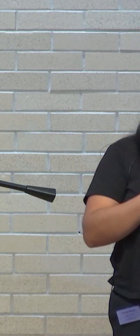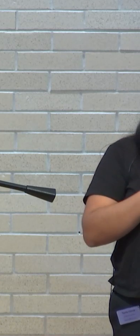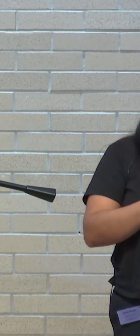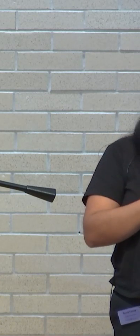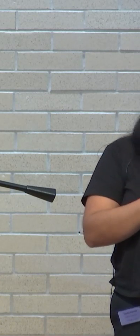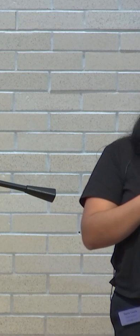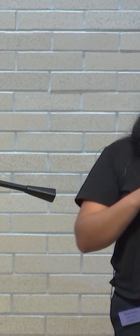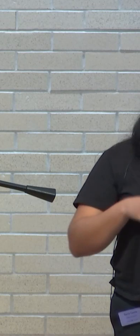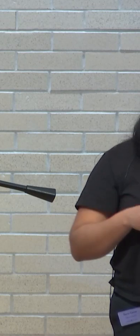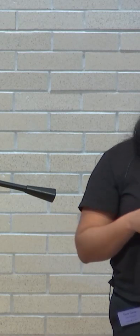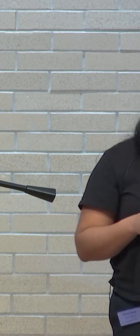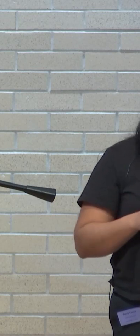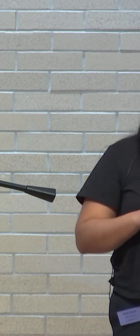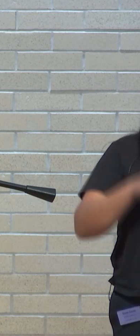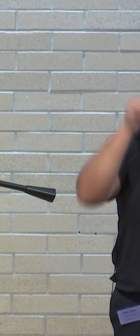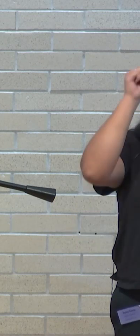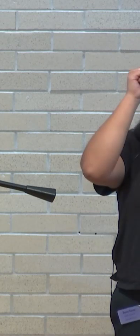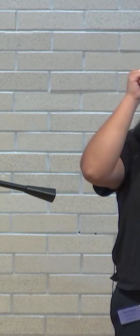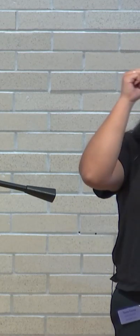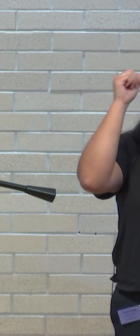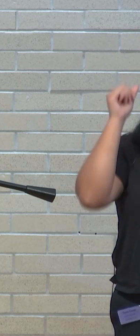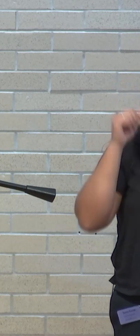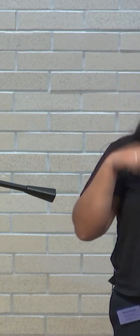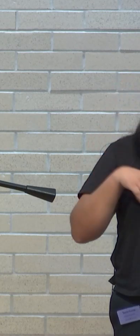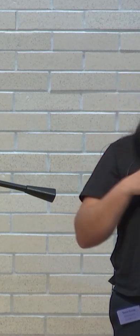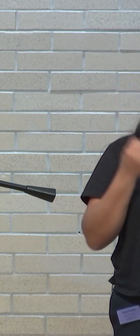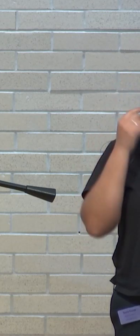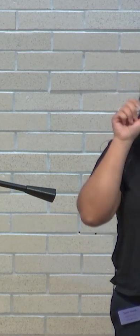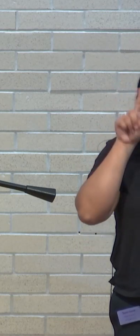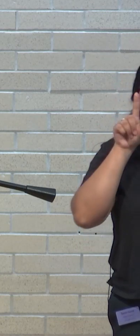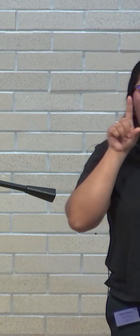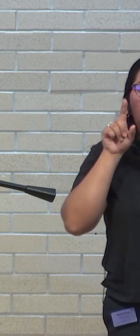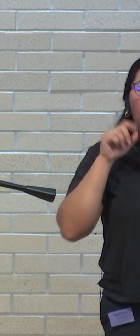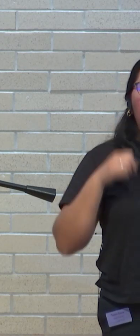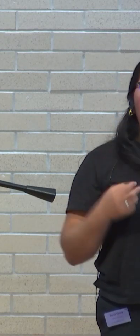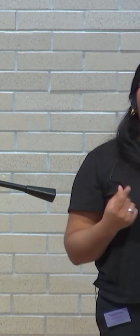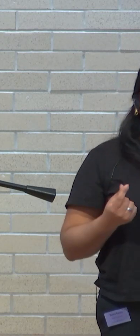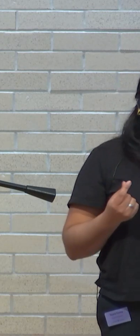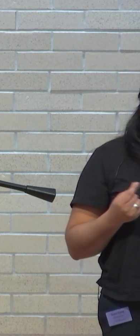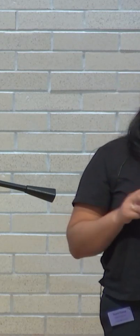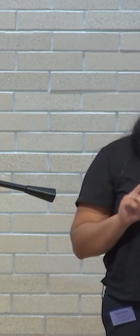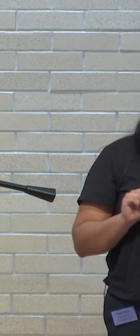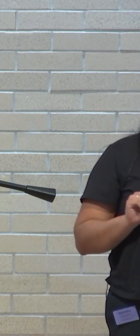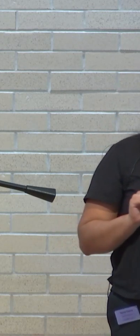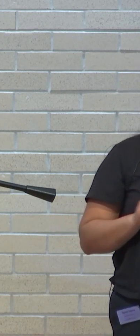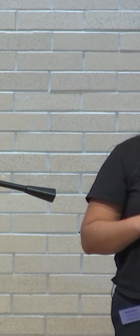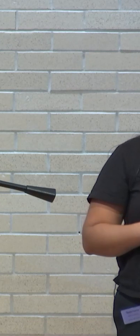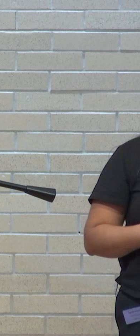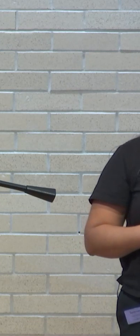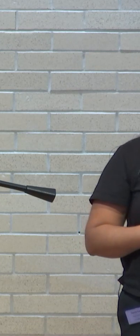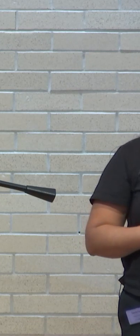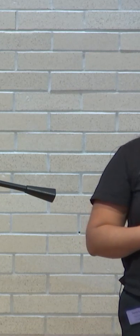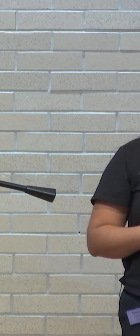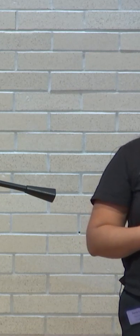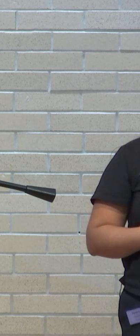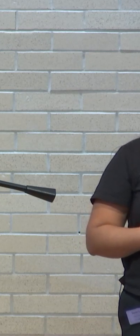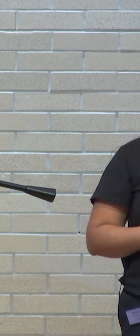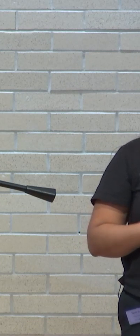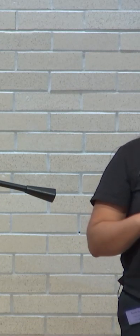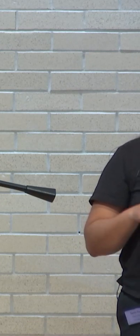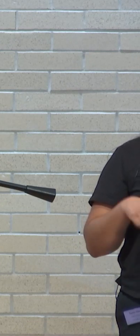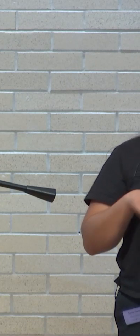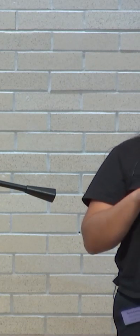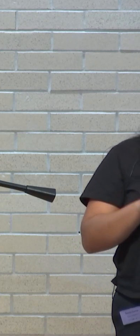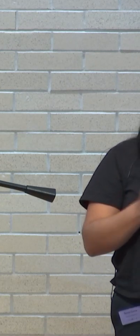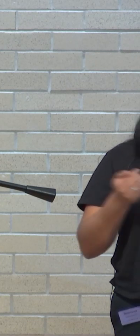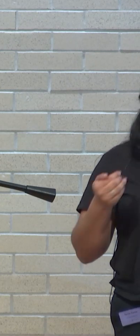had not yet realized what I signed myself up for. From the moment I stepped foot on campus, I felt as though I was an outcast. During